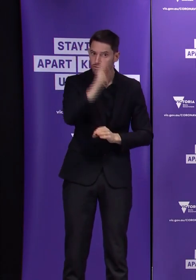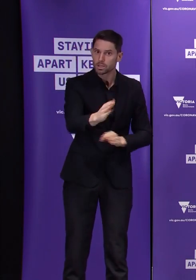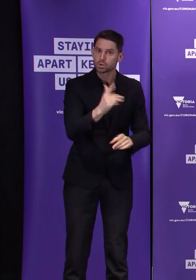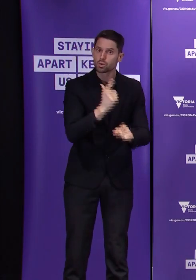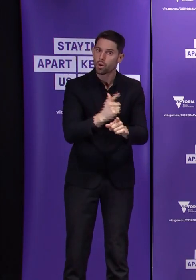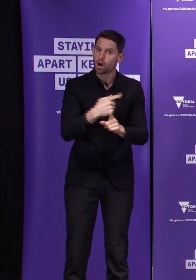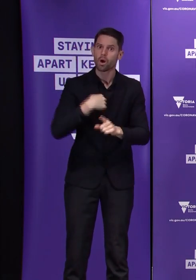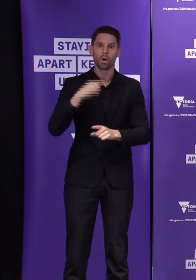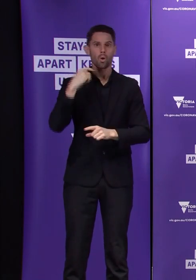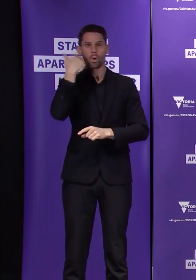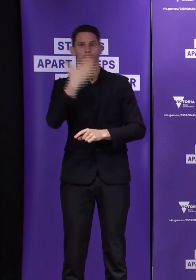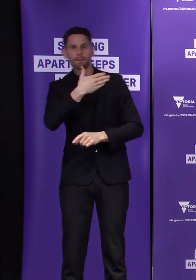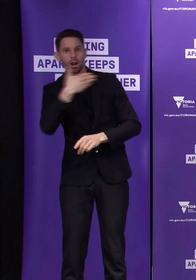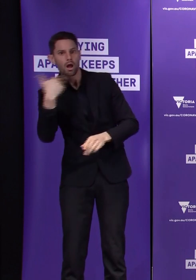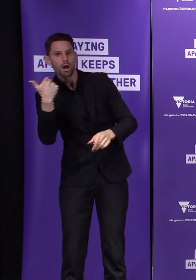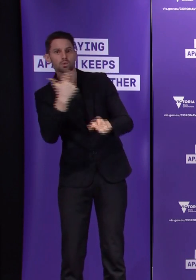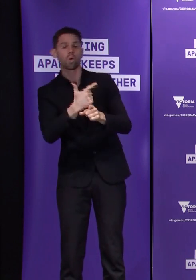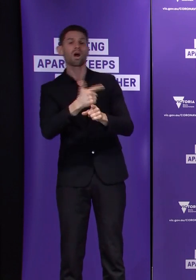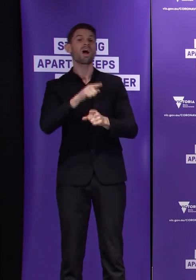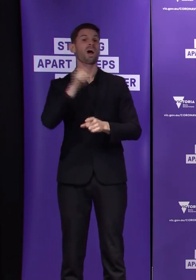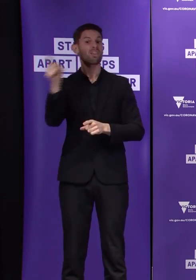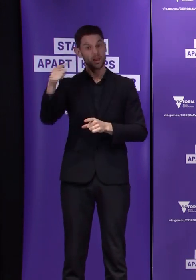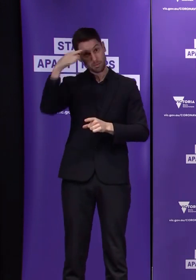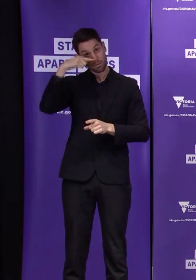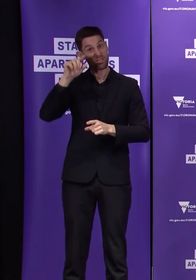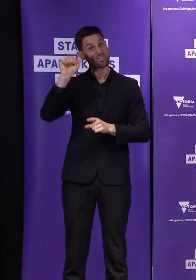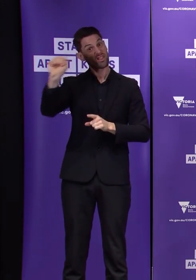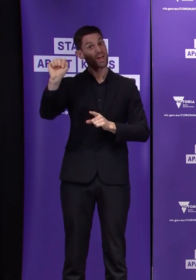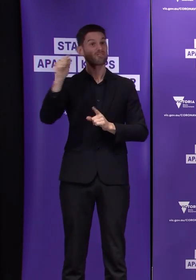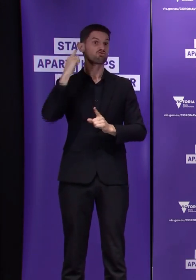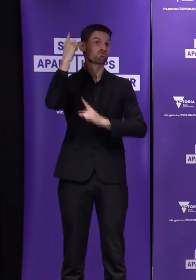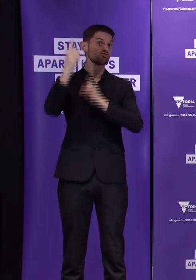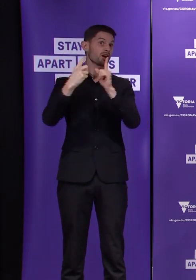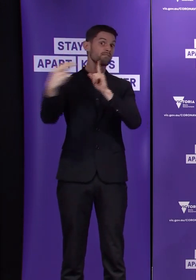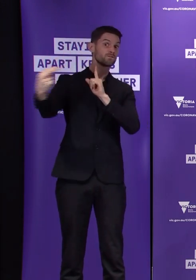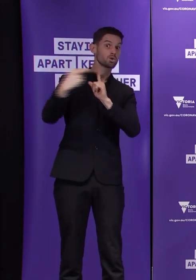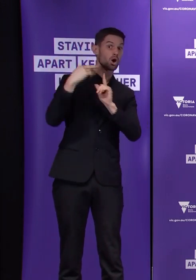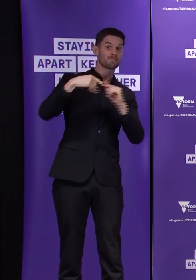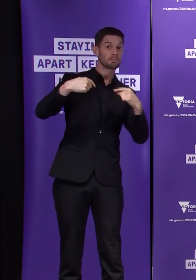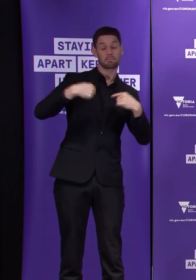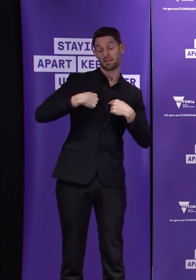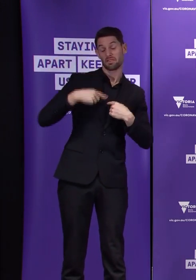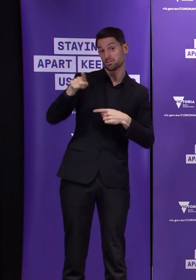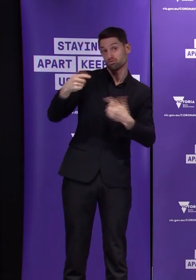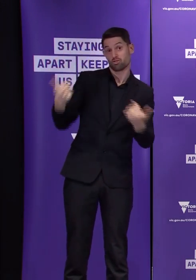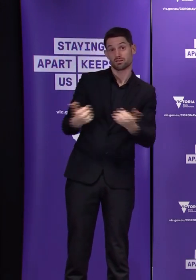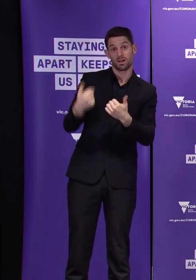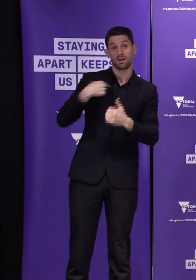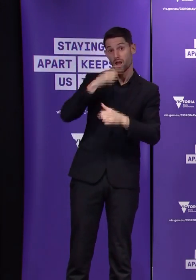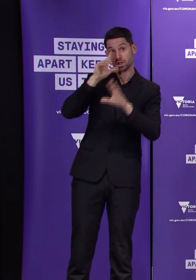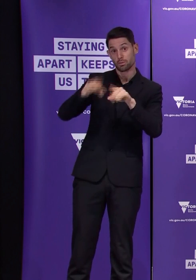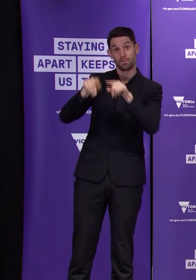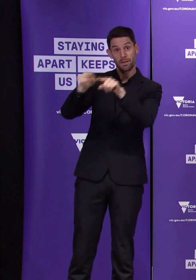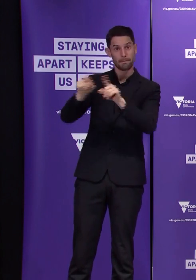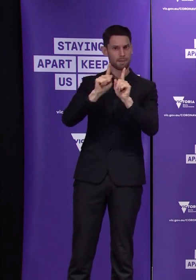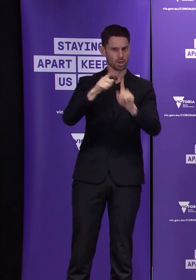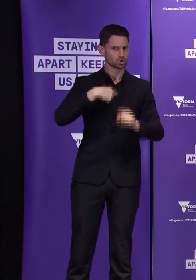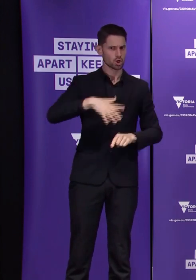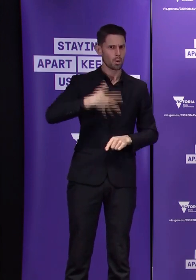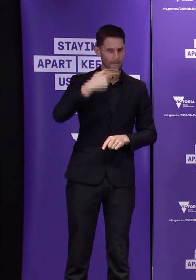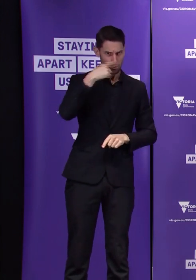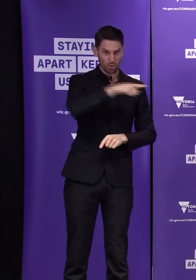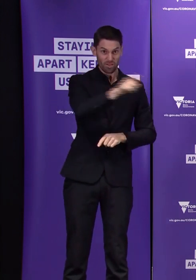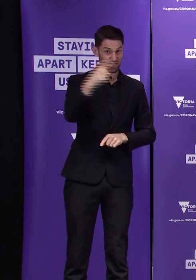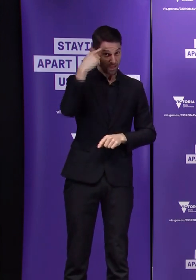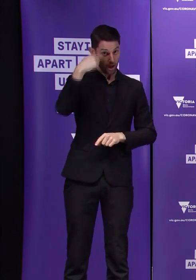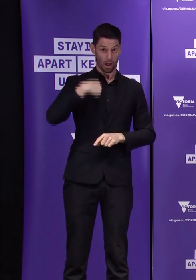Stephen Parnas and others have made those comments, that's fine. They're entitled to those views. But I wouldn't want anyone to think that me being here was a function of